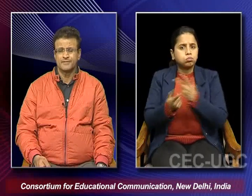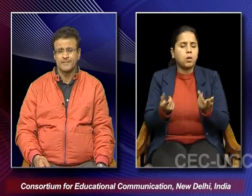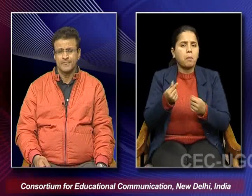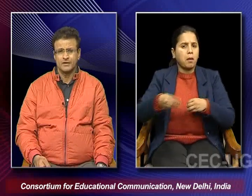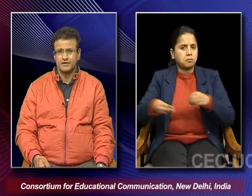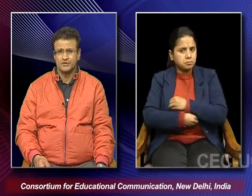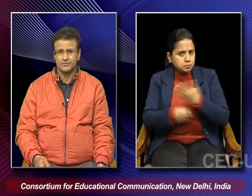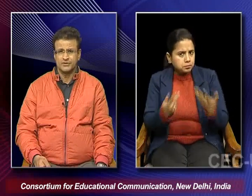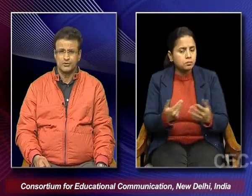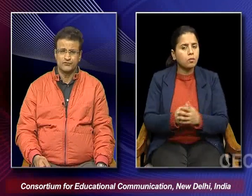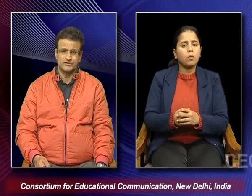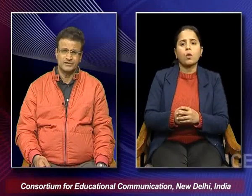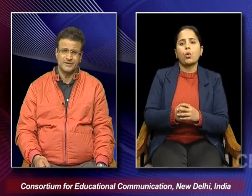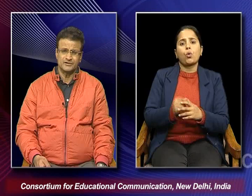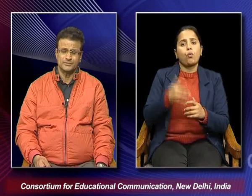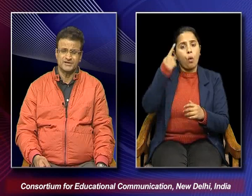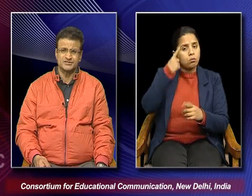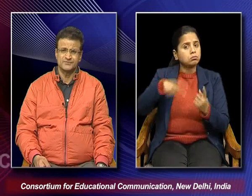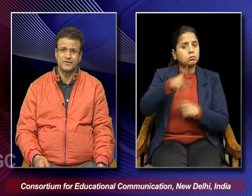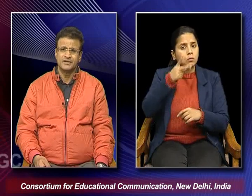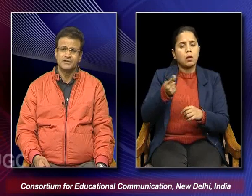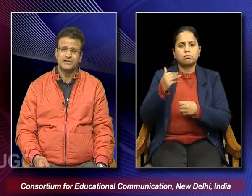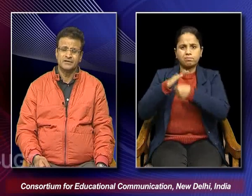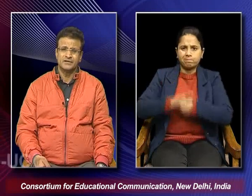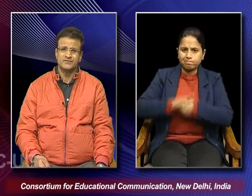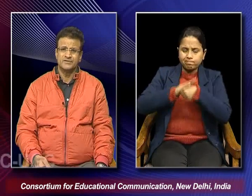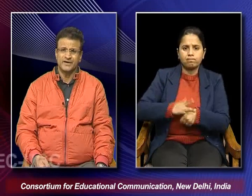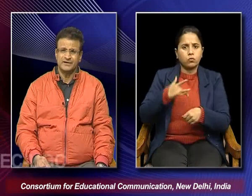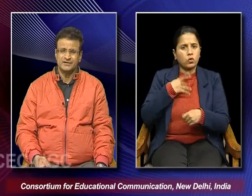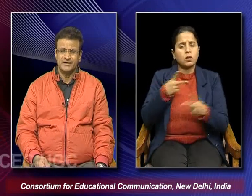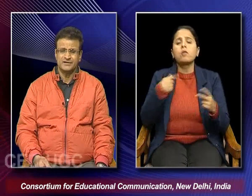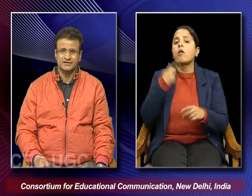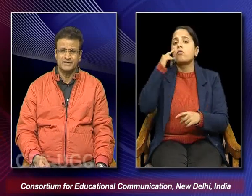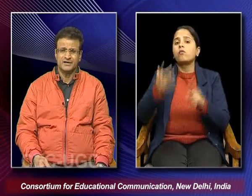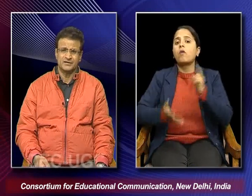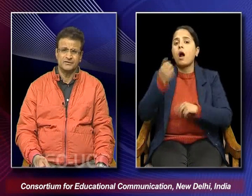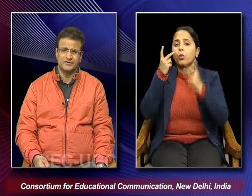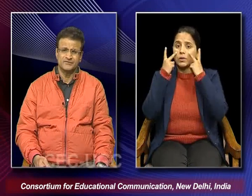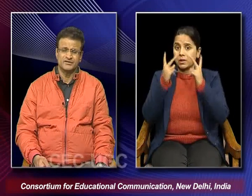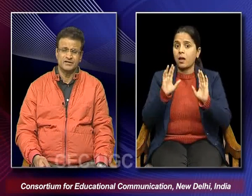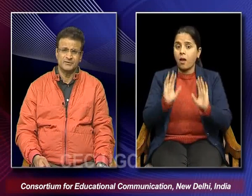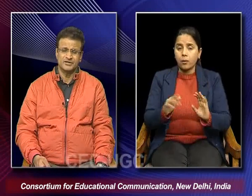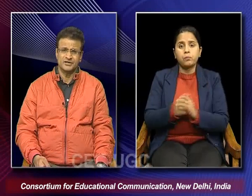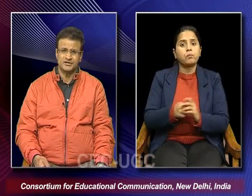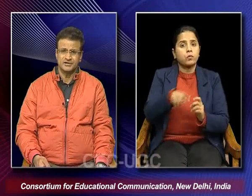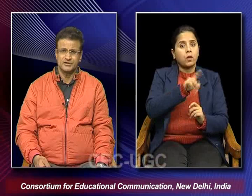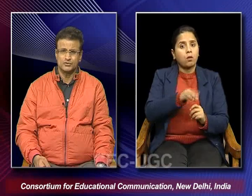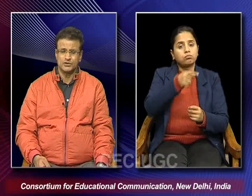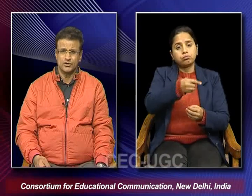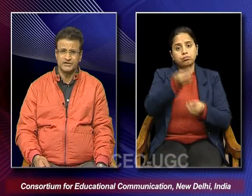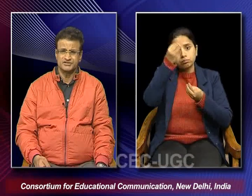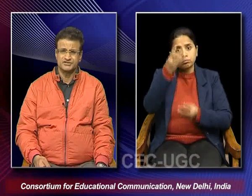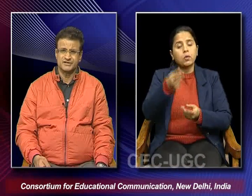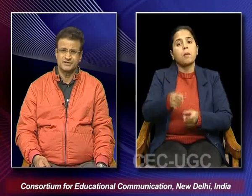corruption, or for that matter oppression, then we find that they are when they are communicated to